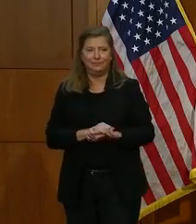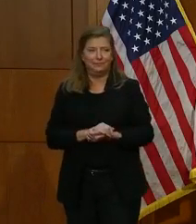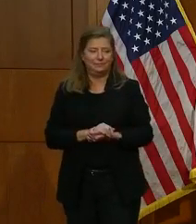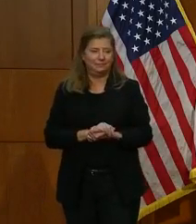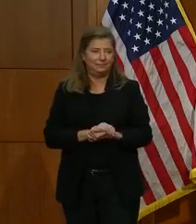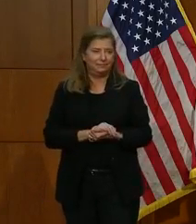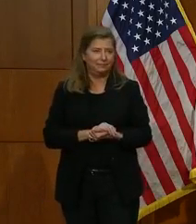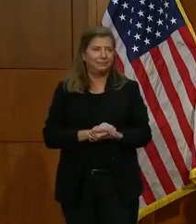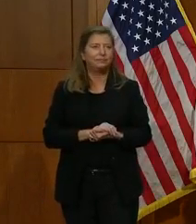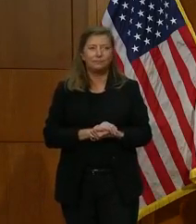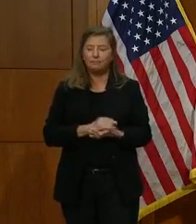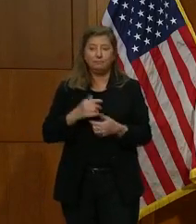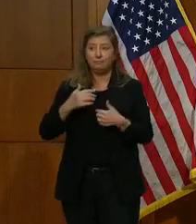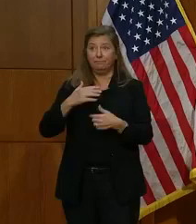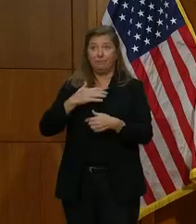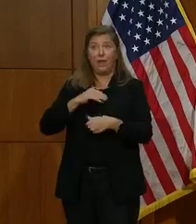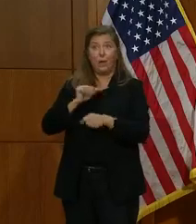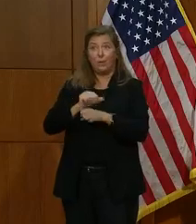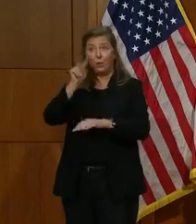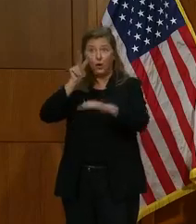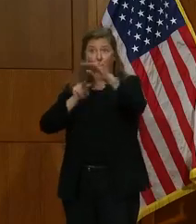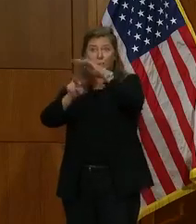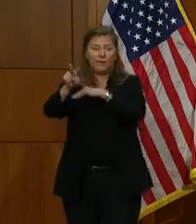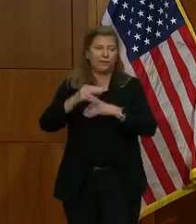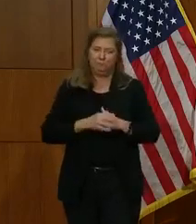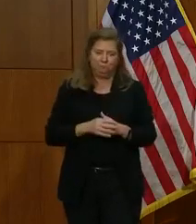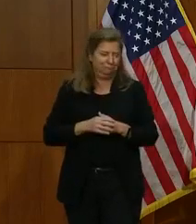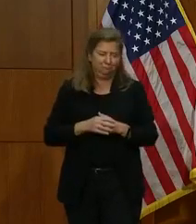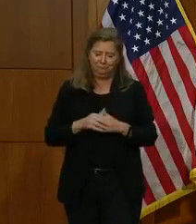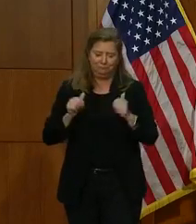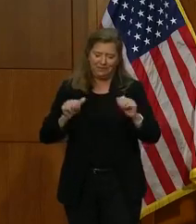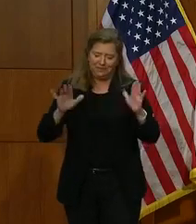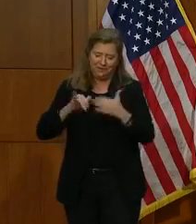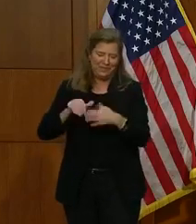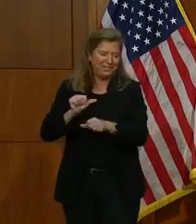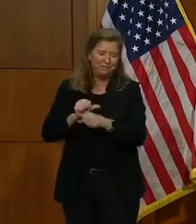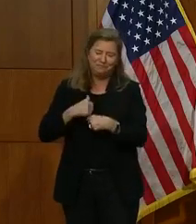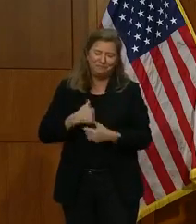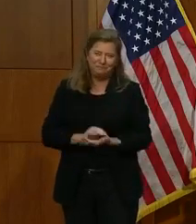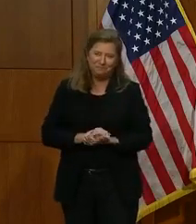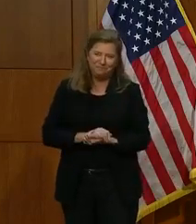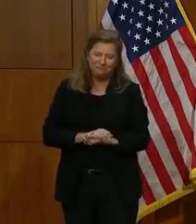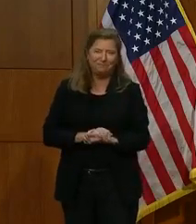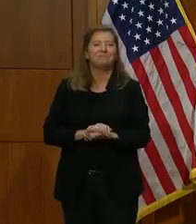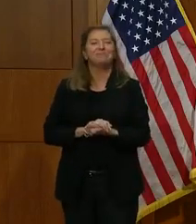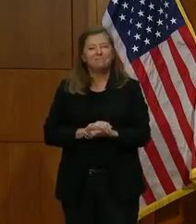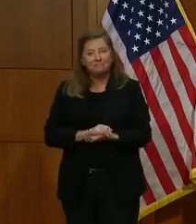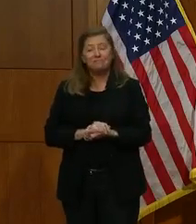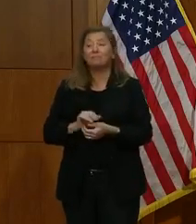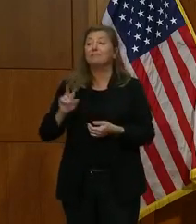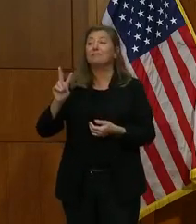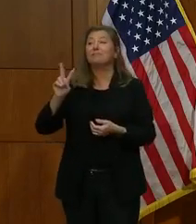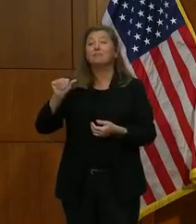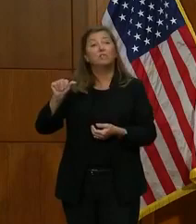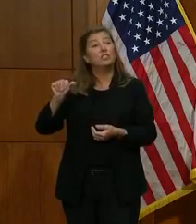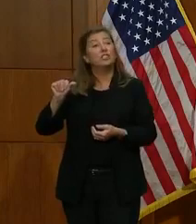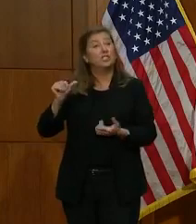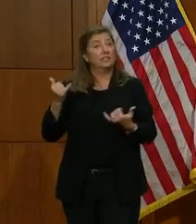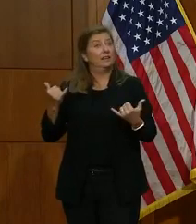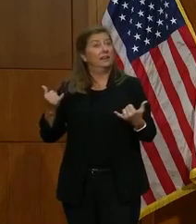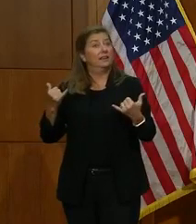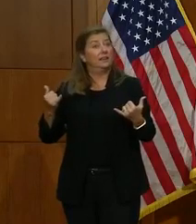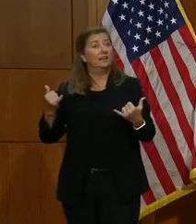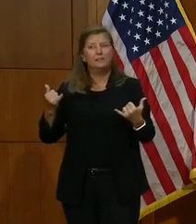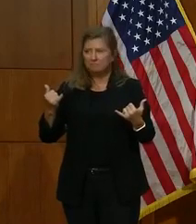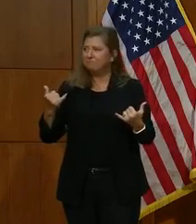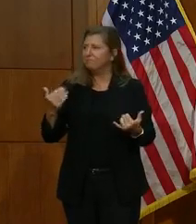So I got out of the prediction game a long time ago. But what I will say is that Virginia is in